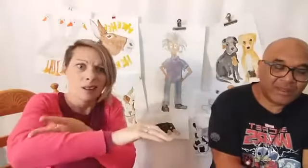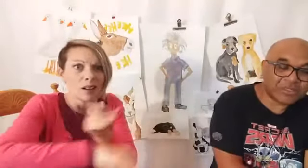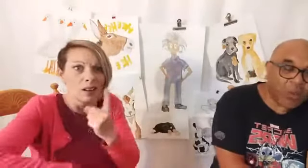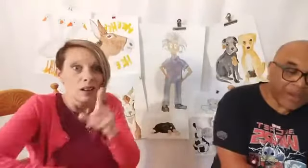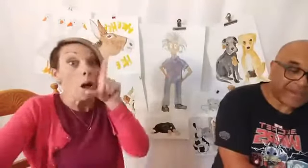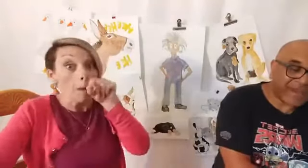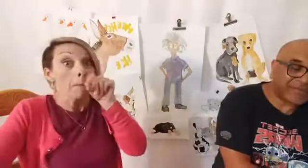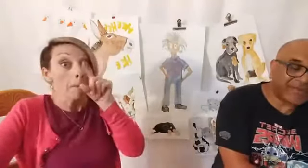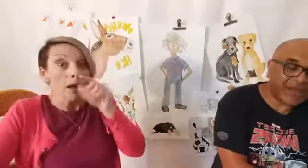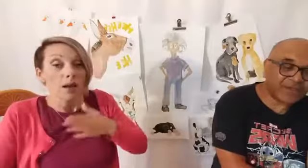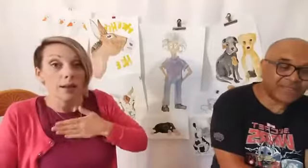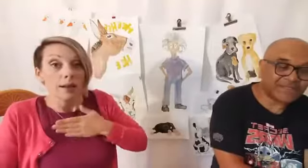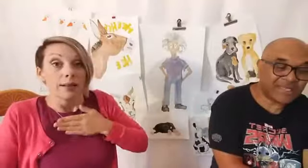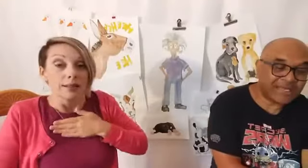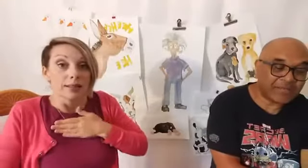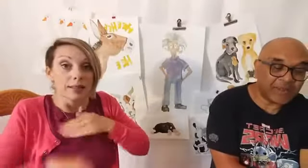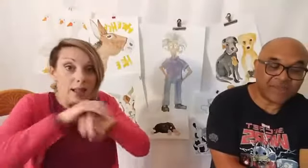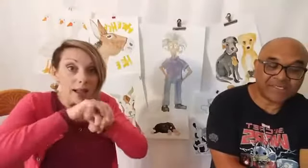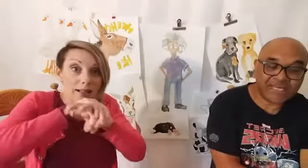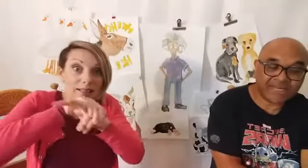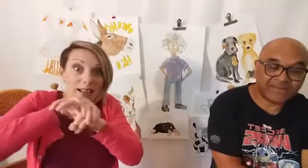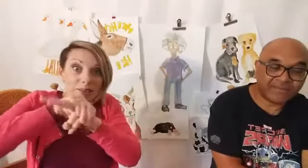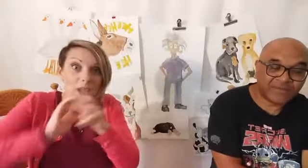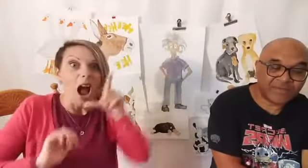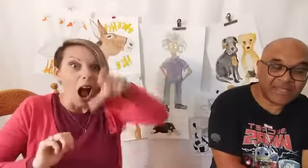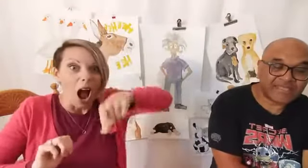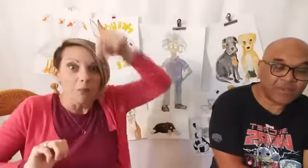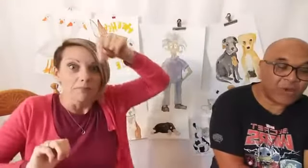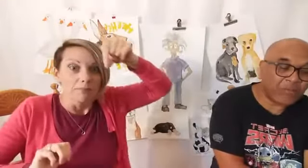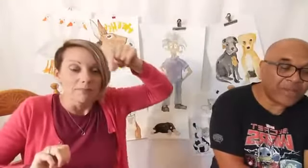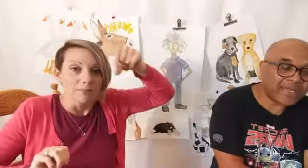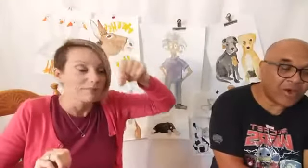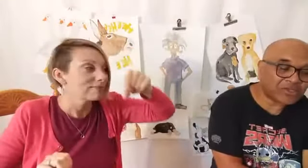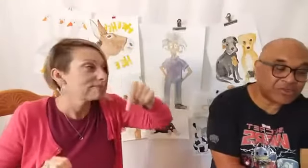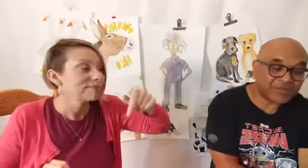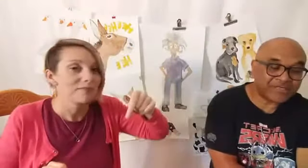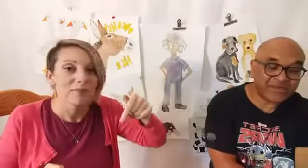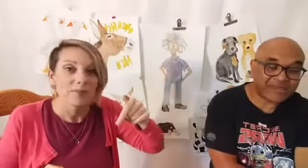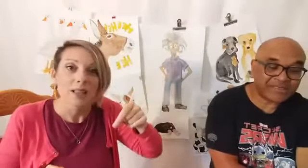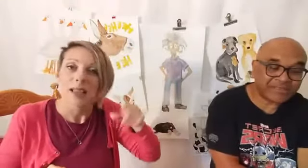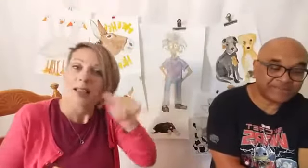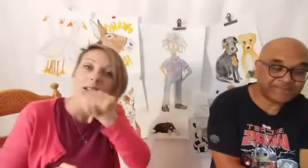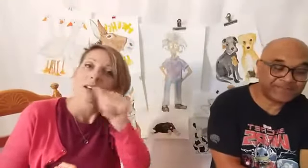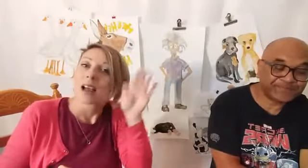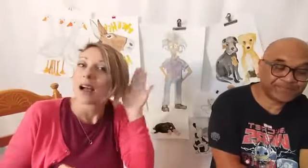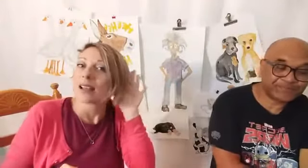It was quiet enough in the garden to hear the birds singing, as there were not many cars or lorries around.